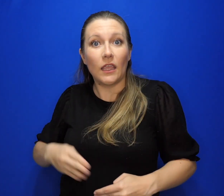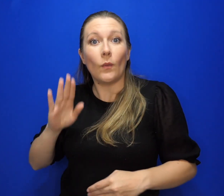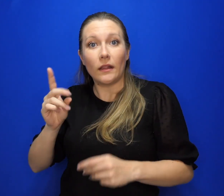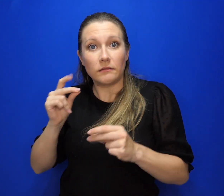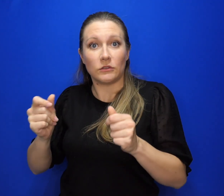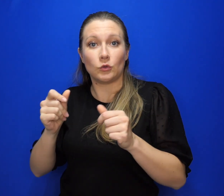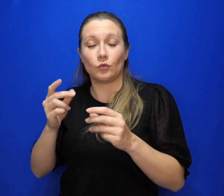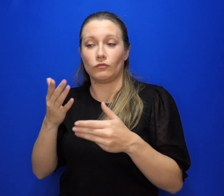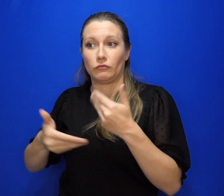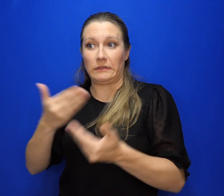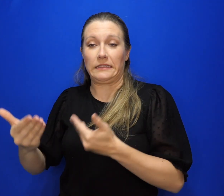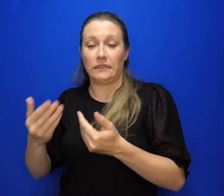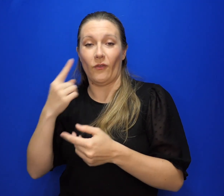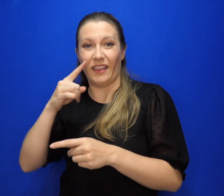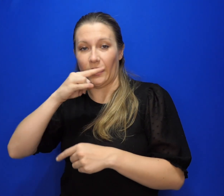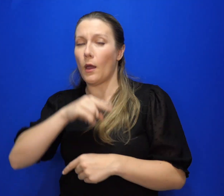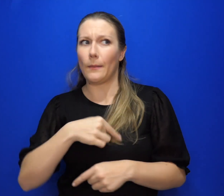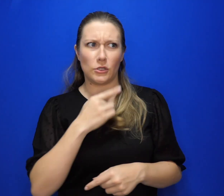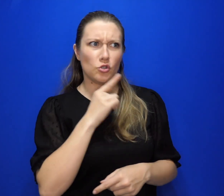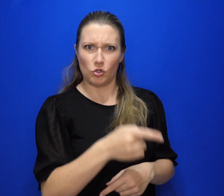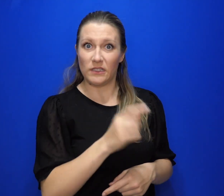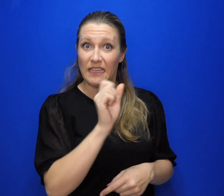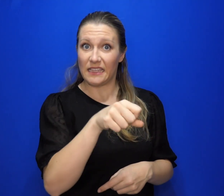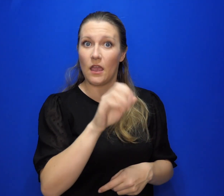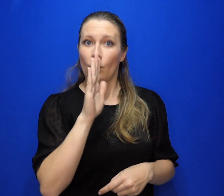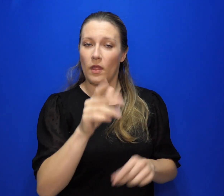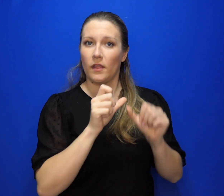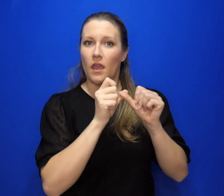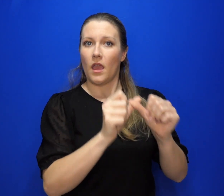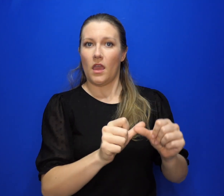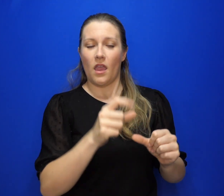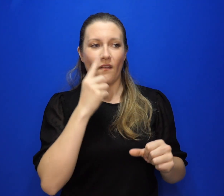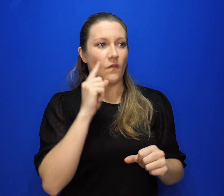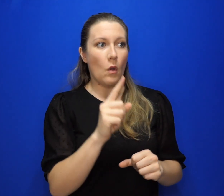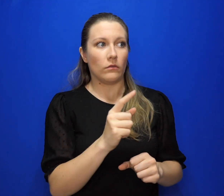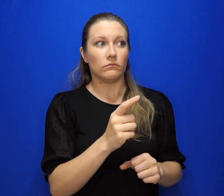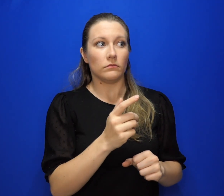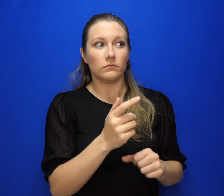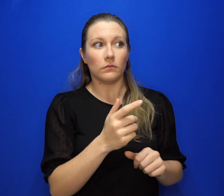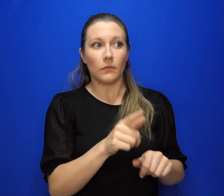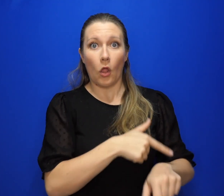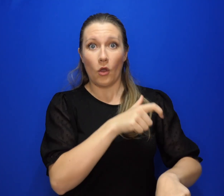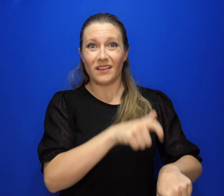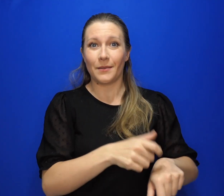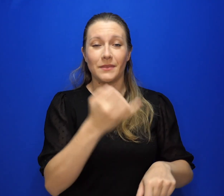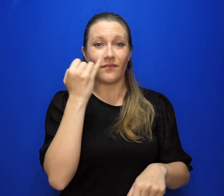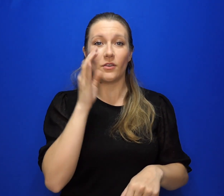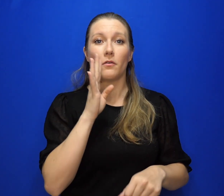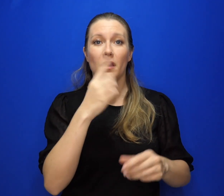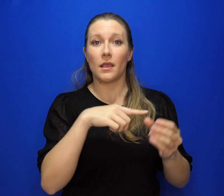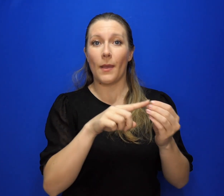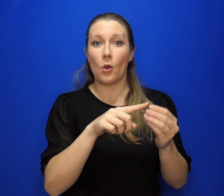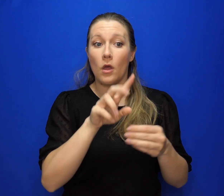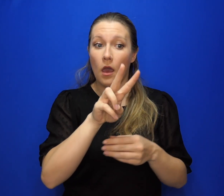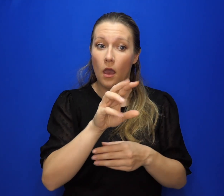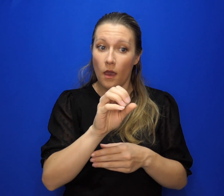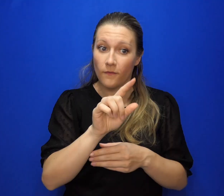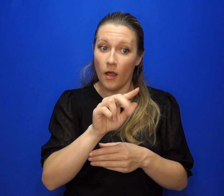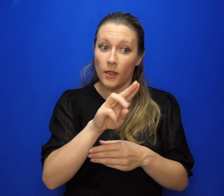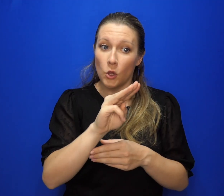the kid, right? So and is going to last for quite a while because when you talk about volume, that